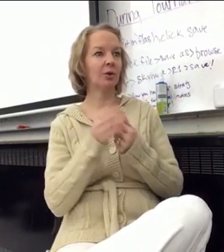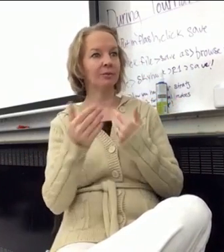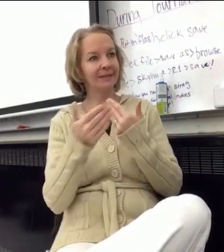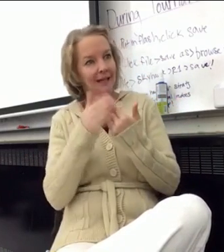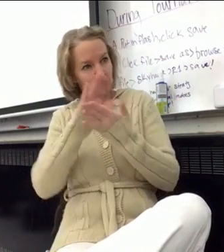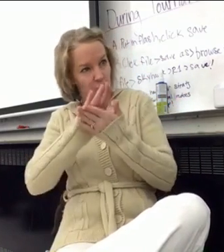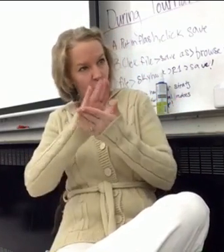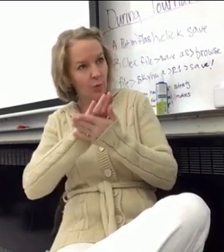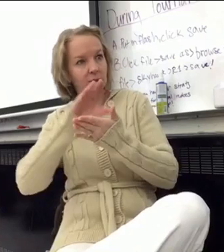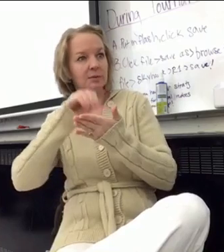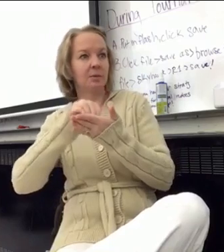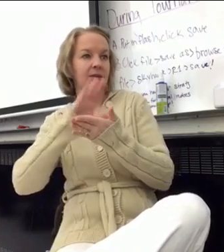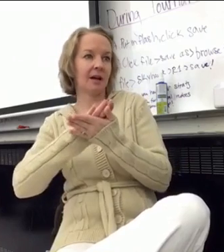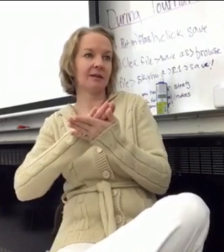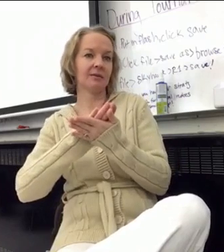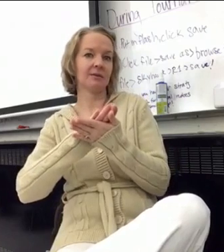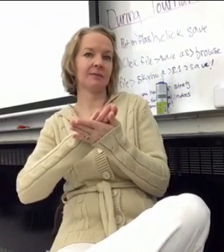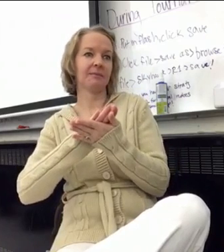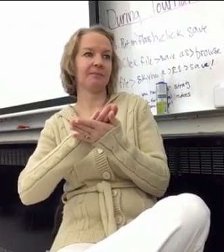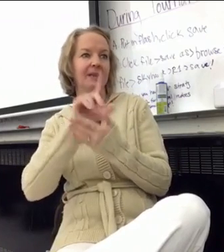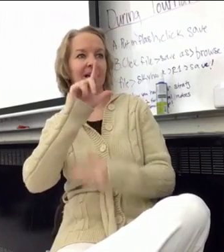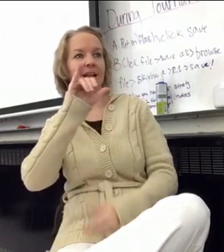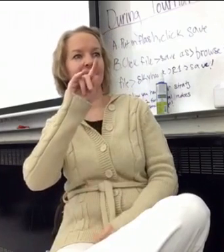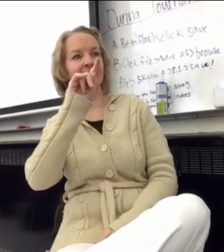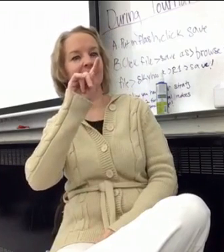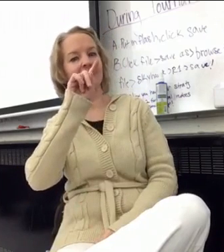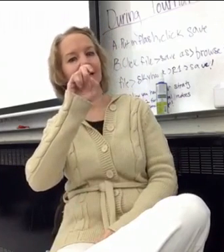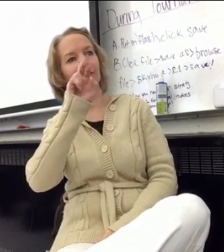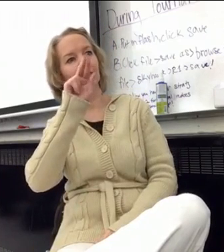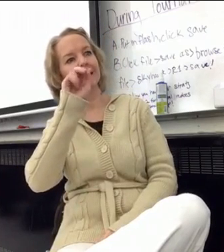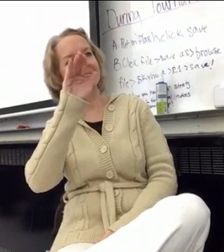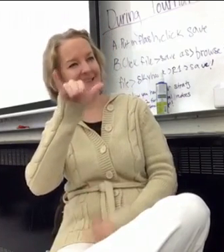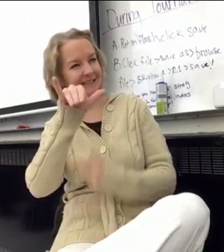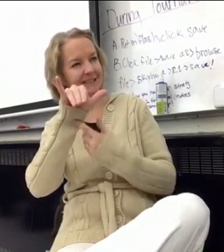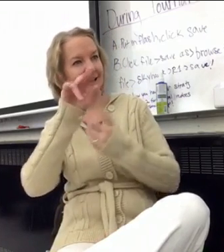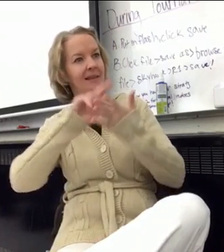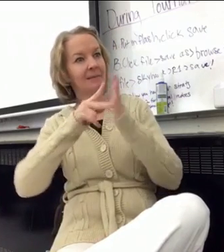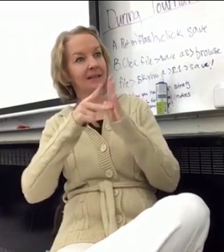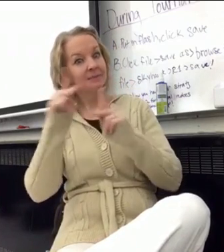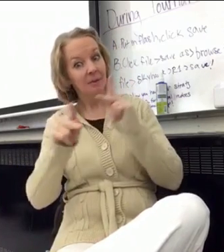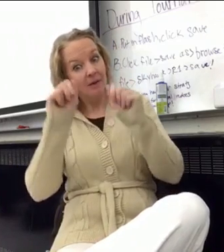arrow, this is going to be literacy. Now